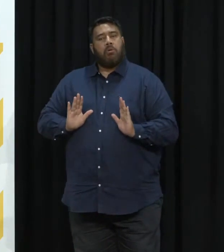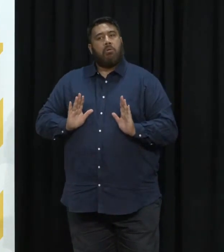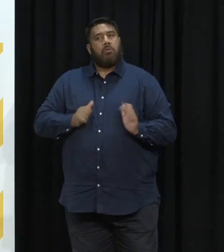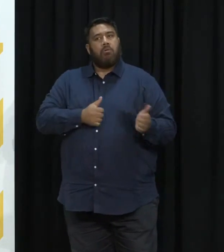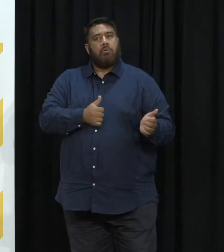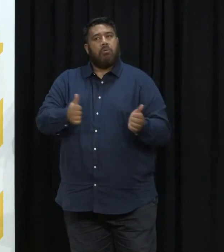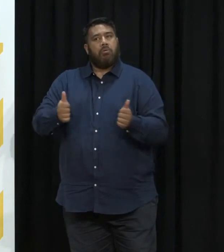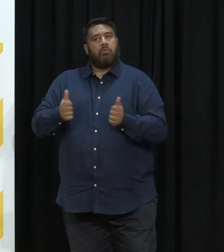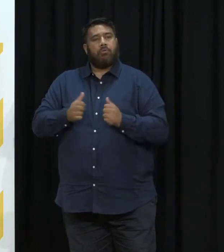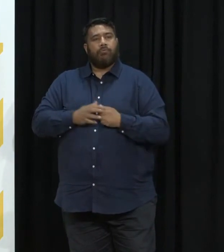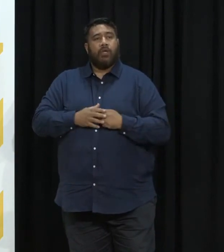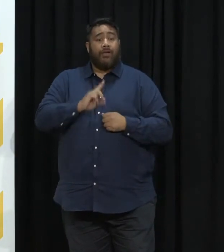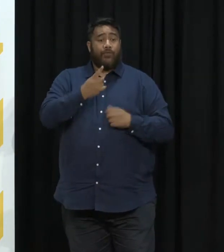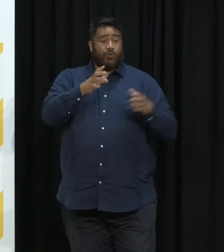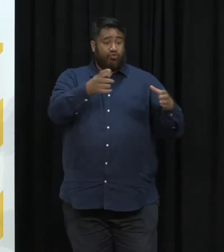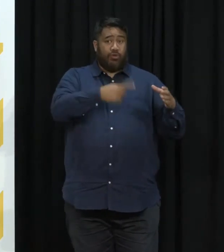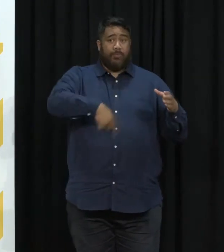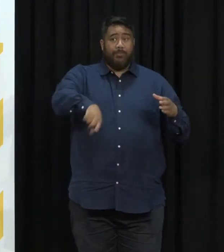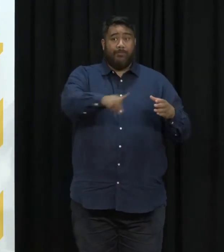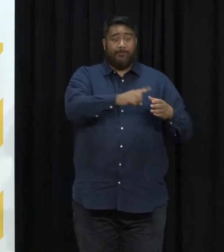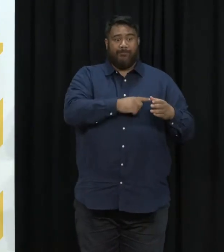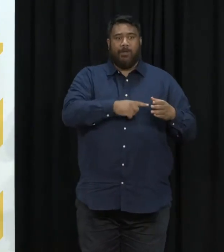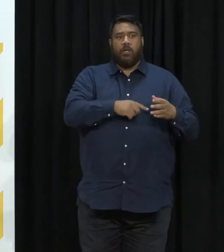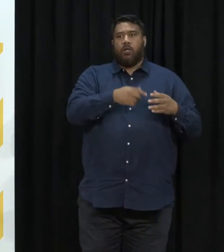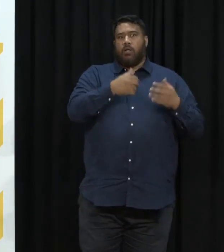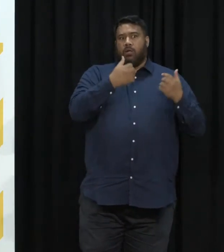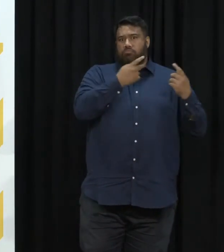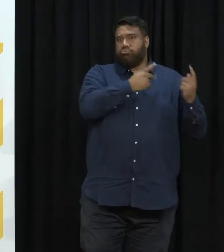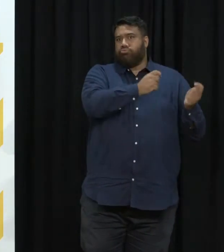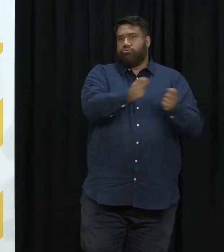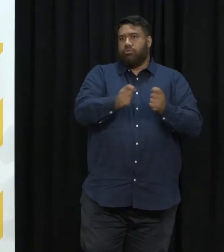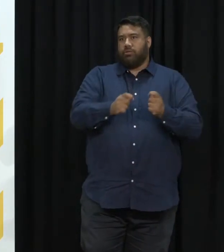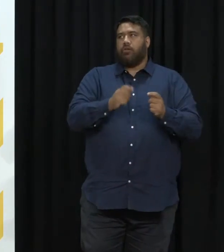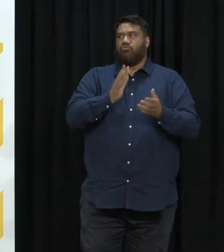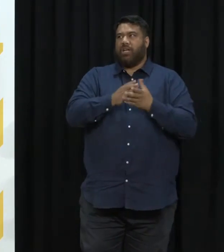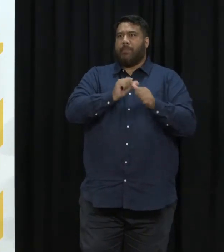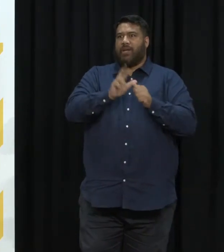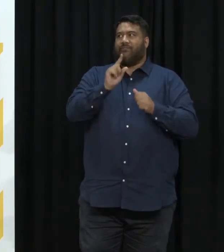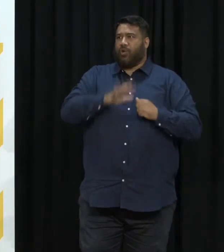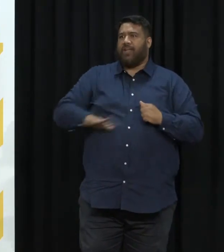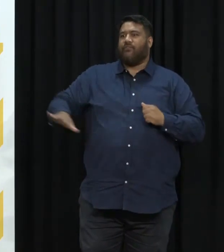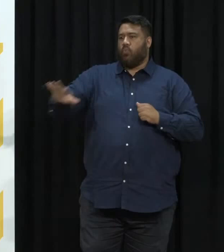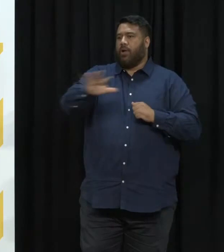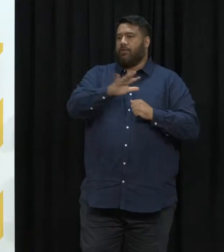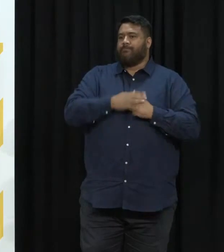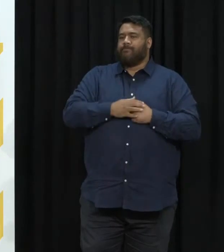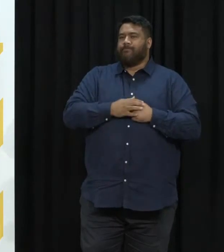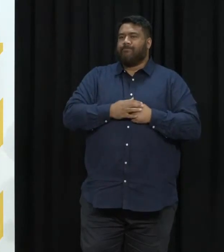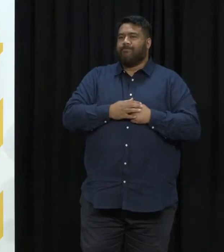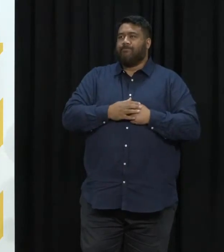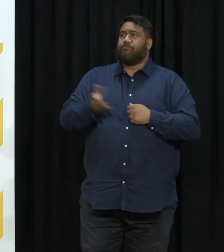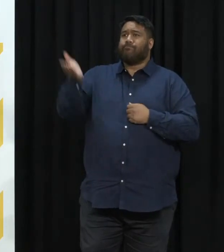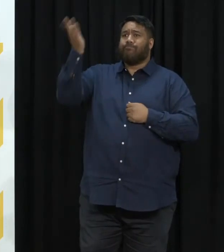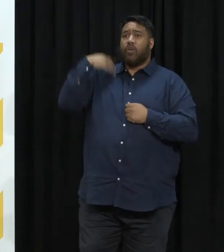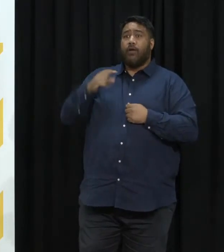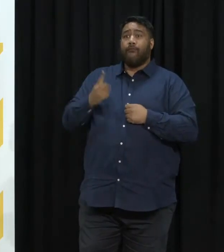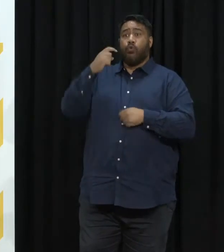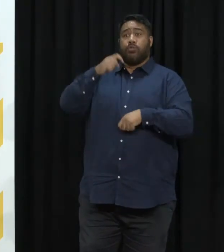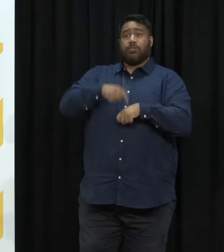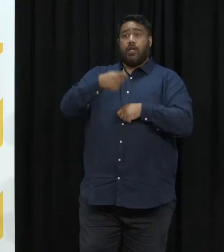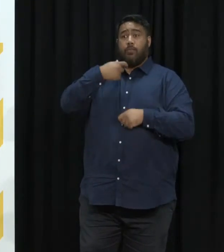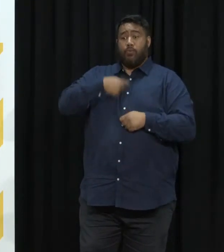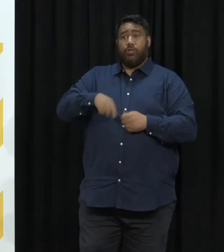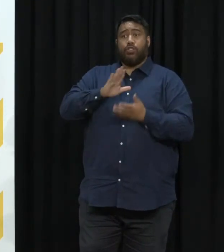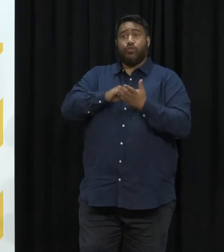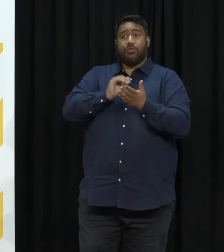group better protected, we're ultimately all better off. And so, as a reminder, 1 year on from New Zealand's first COVID case, that in relation